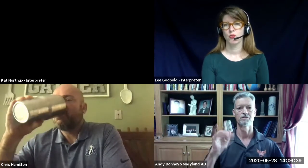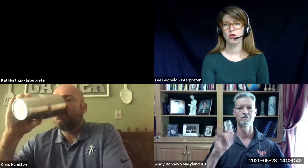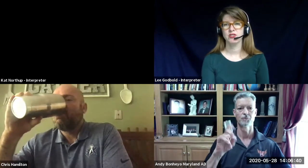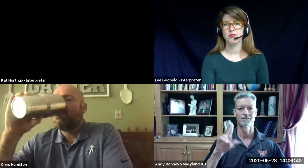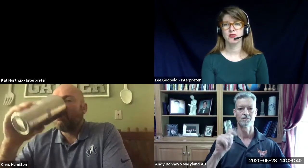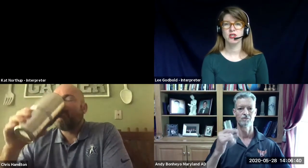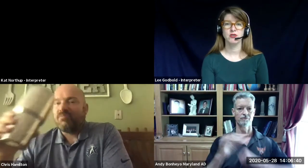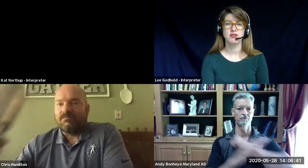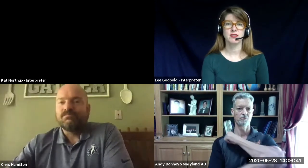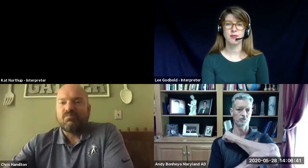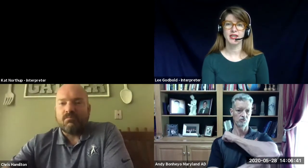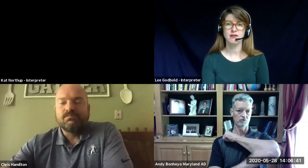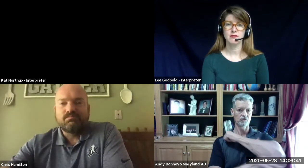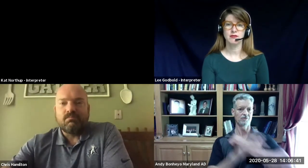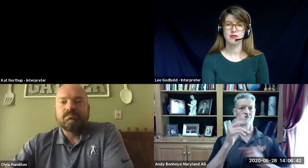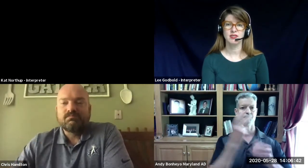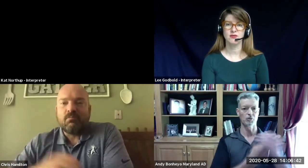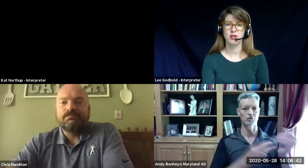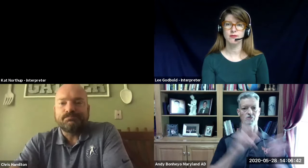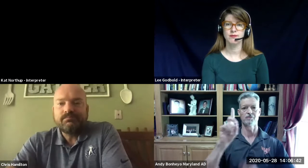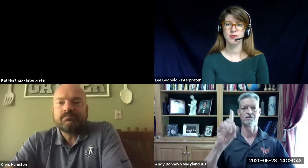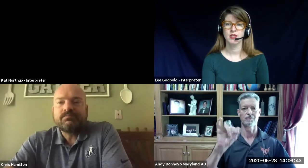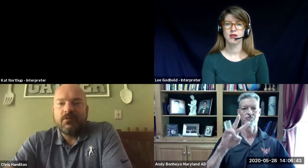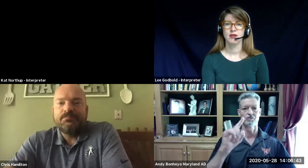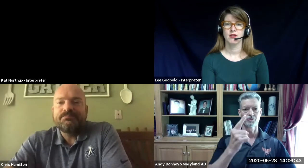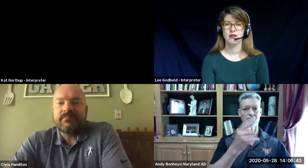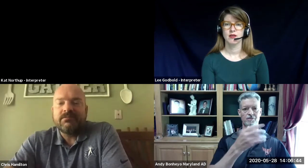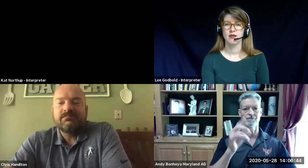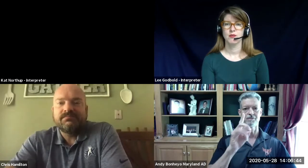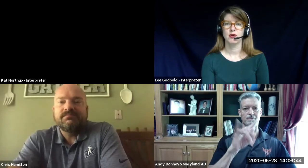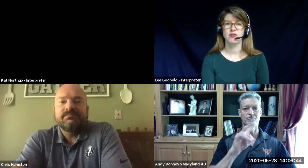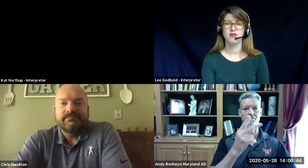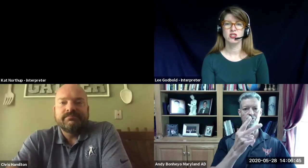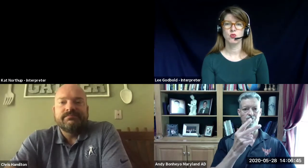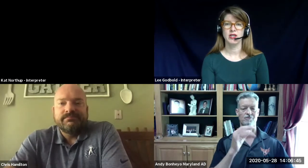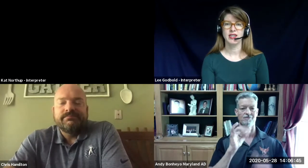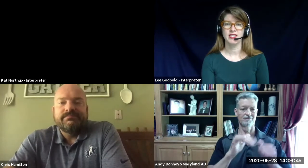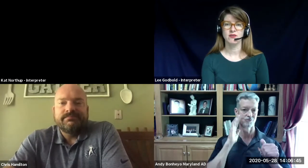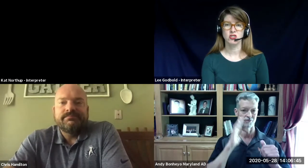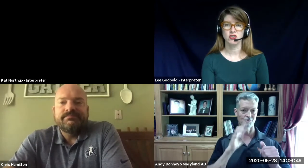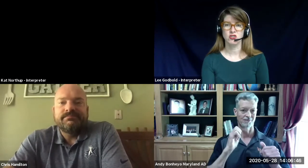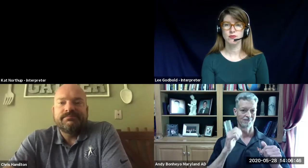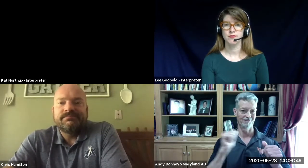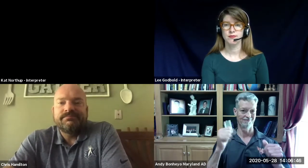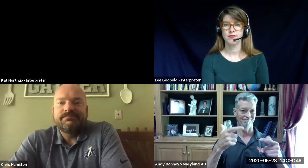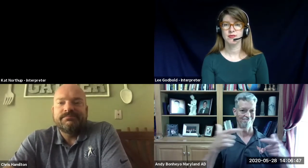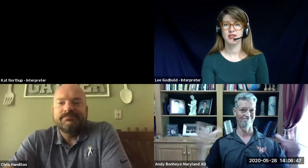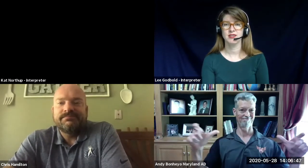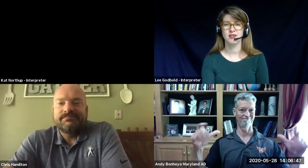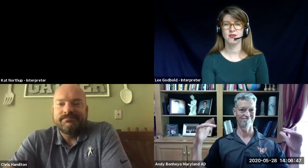We're supposed to host the Spike Out this fall, both Division 1 and Division 2. And so that